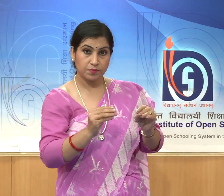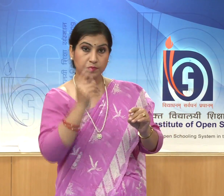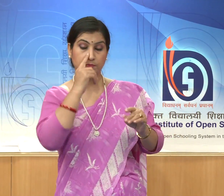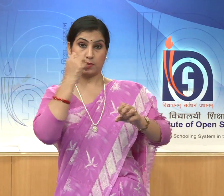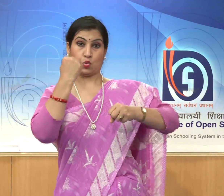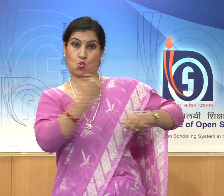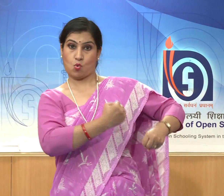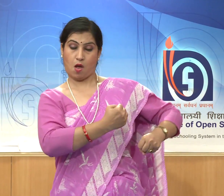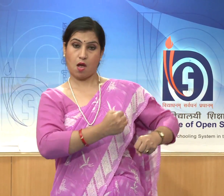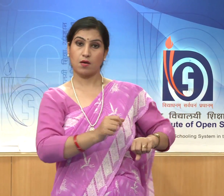Durga and Radha,